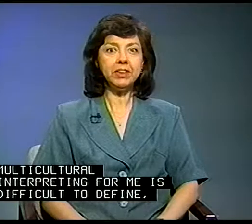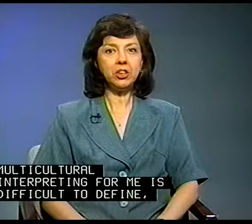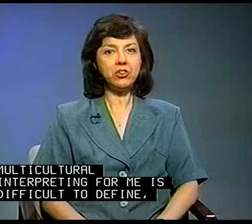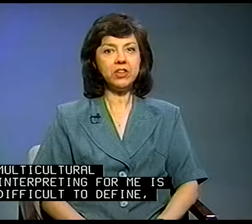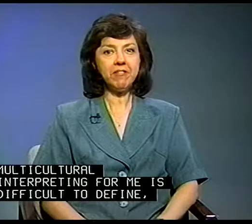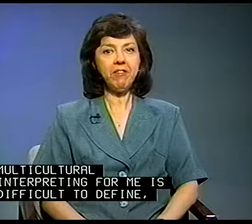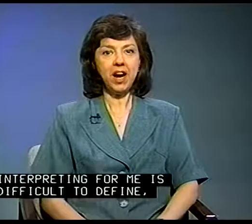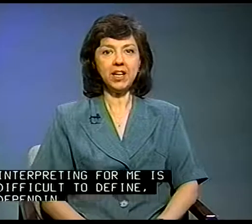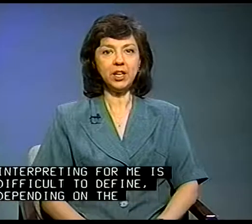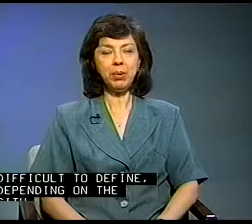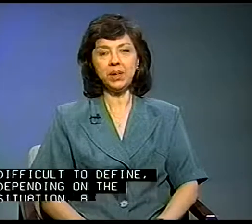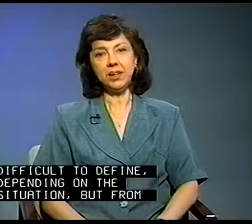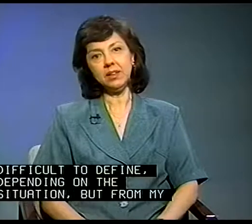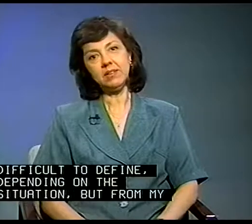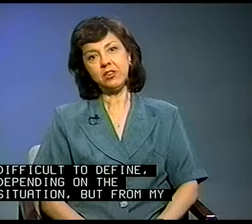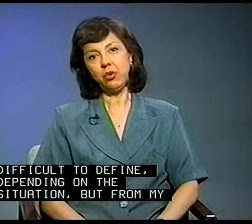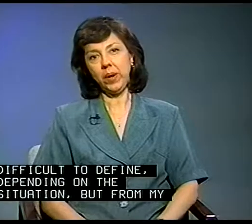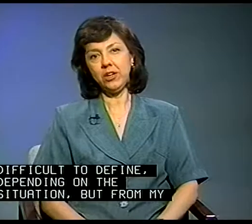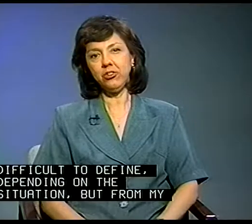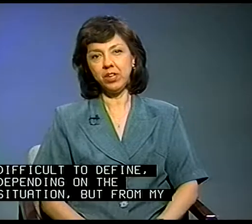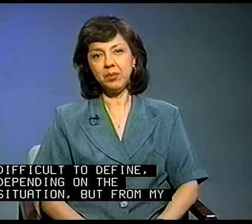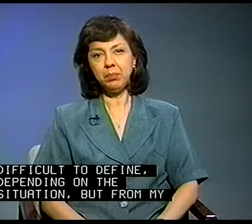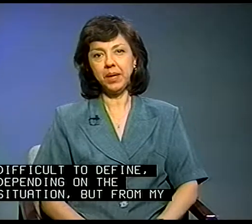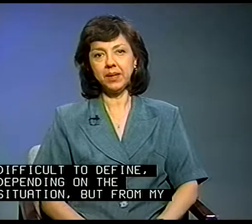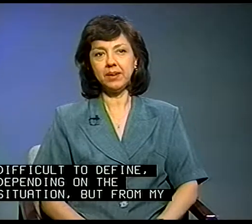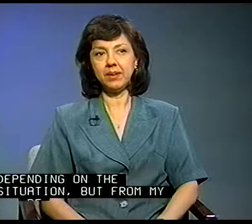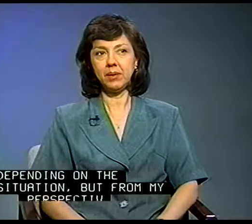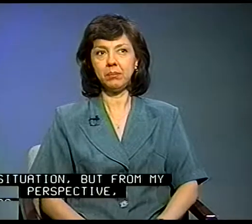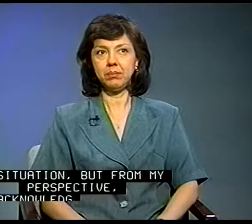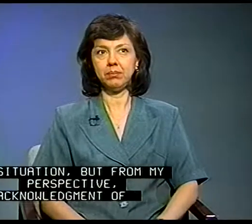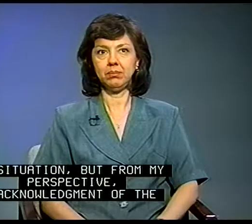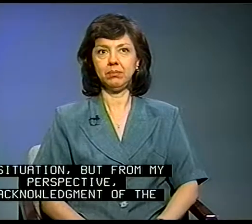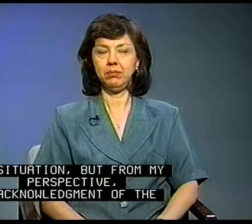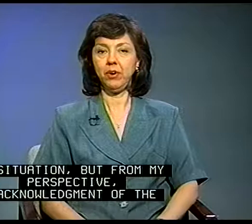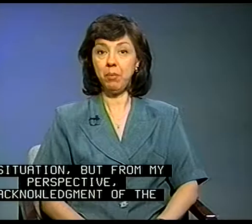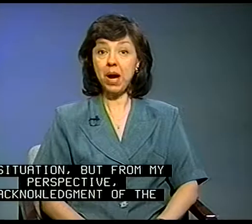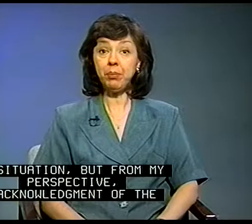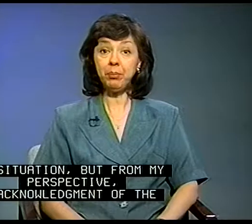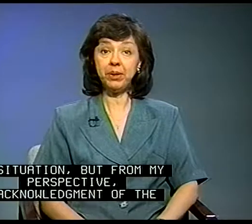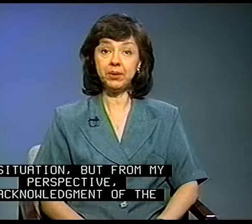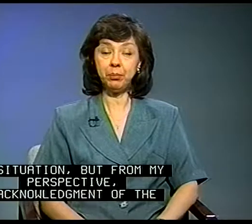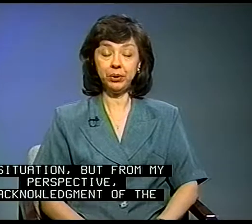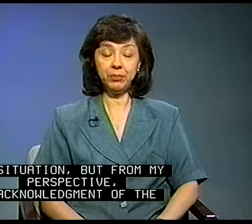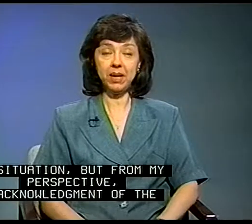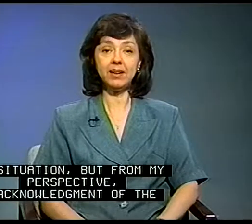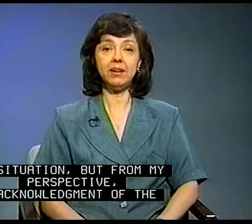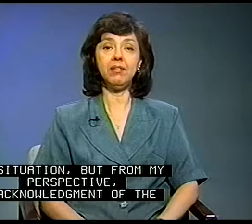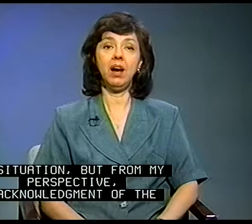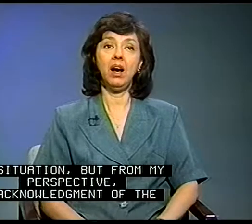difficult to define depending on the situation, but from my perspective,